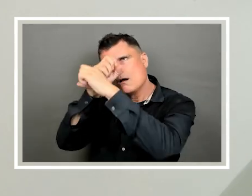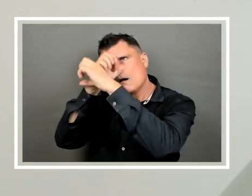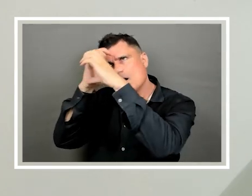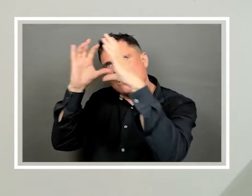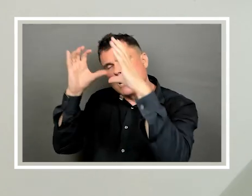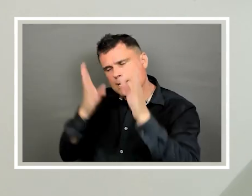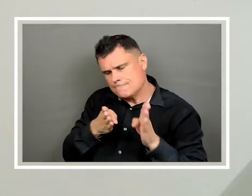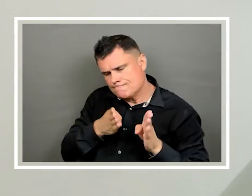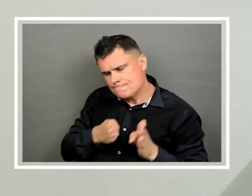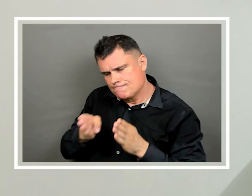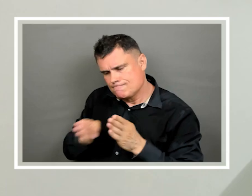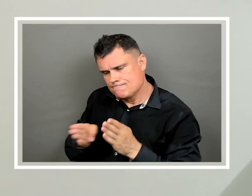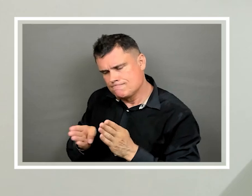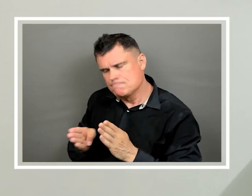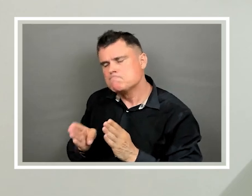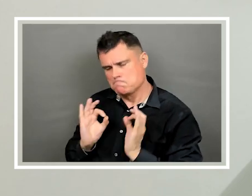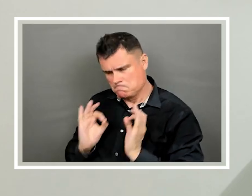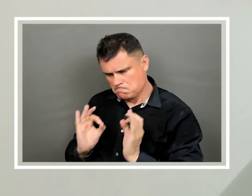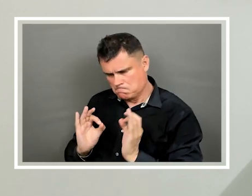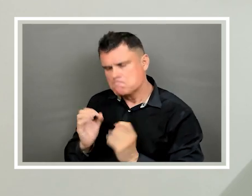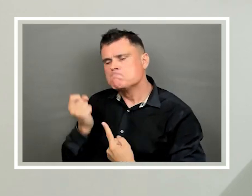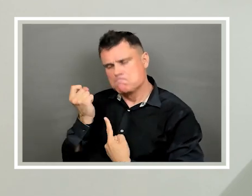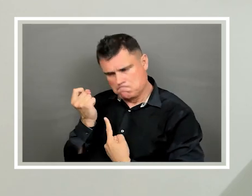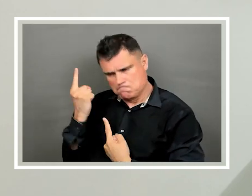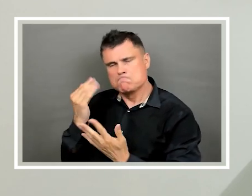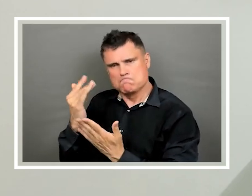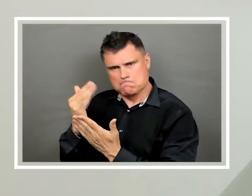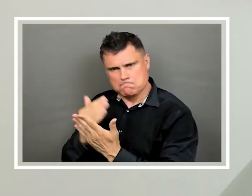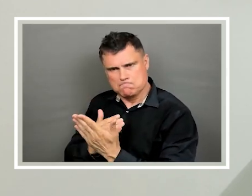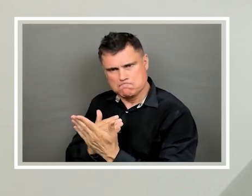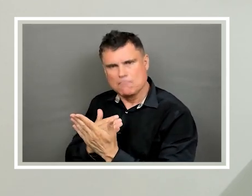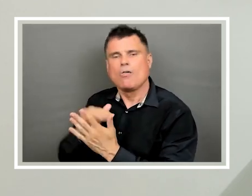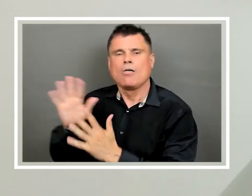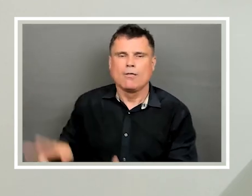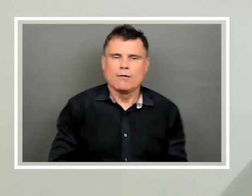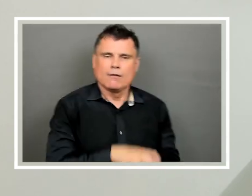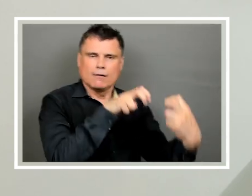I could read the questions and make sure I understand what is being asked of me,